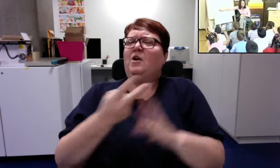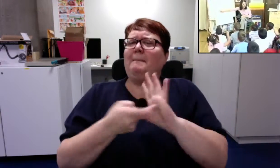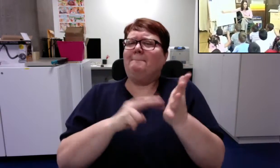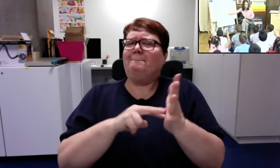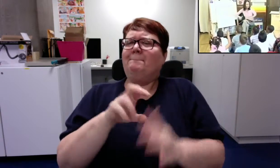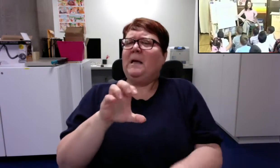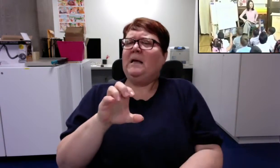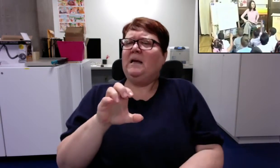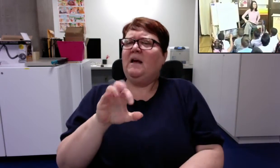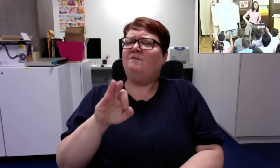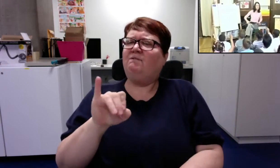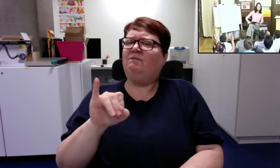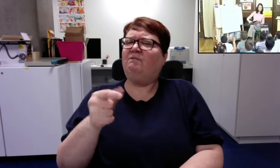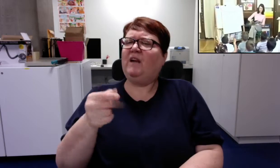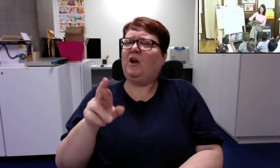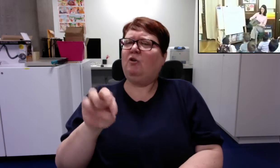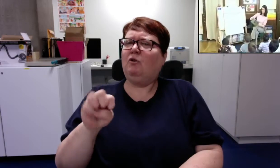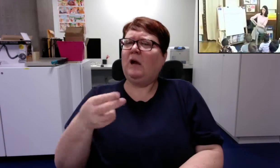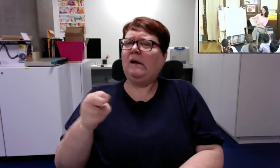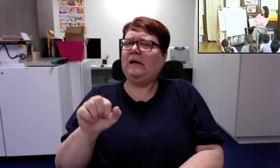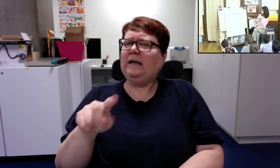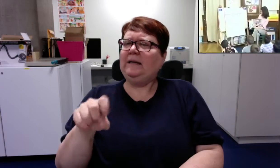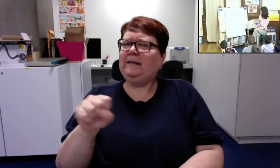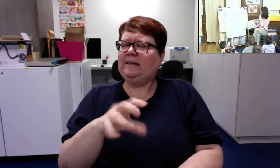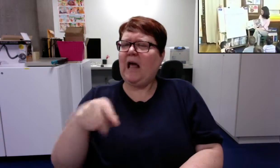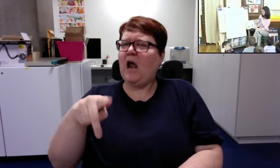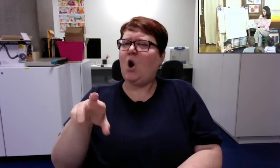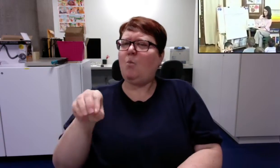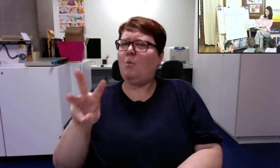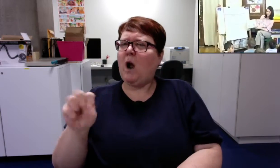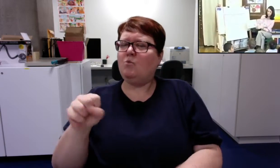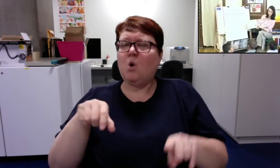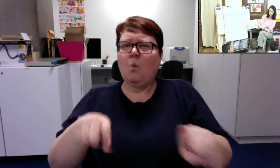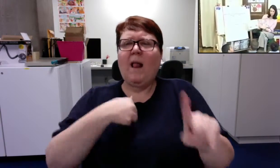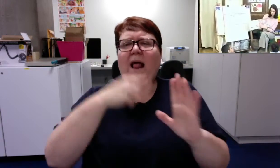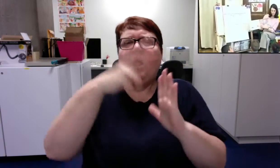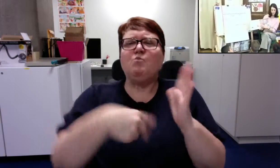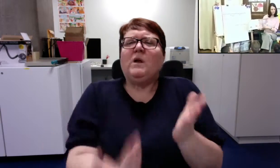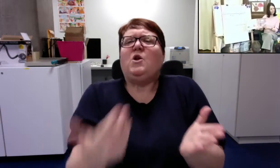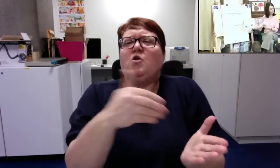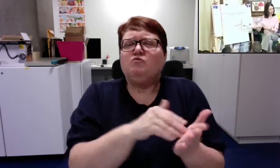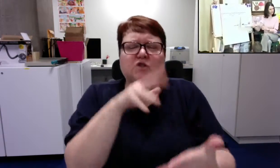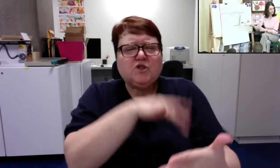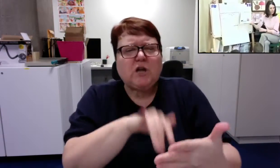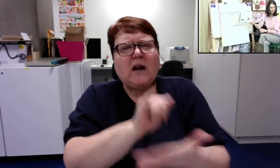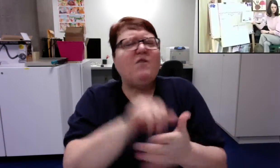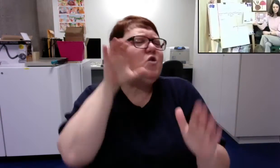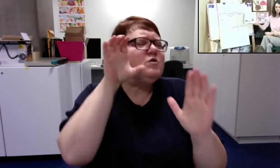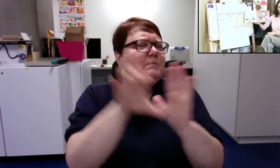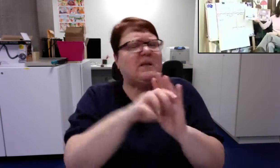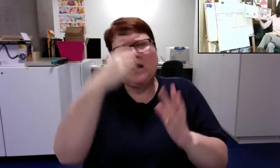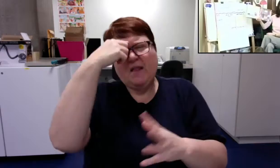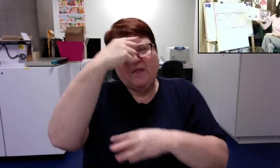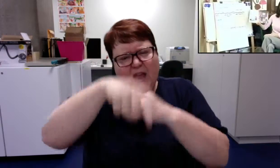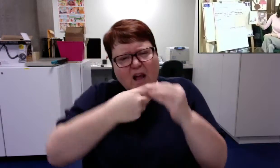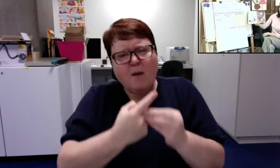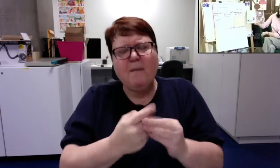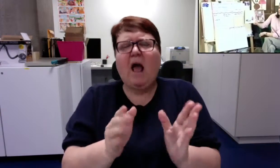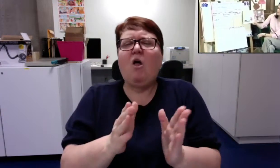and prows. I'm going to reread. And while I'm rereading, would you study those illustrations and think about the text